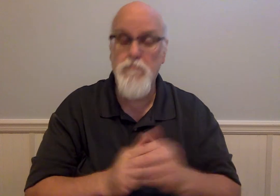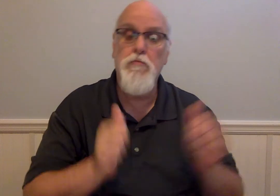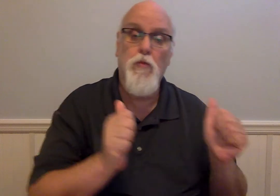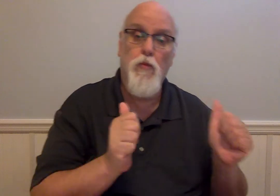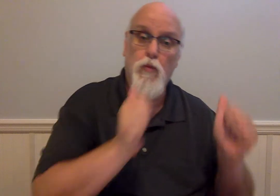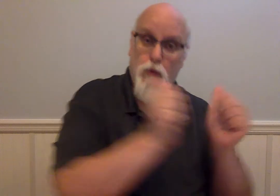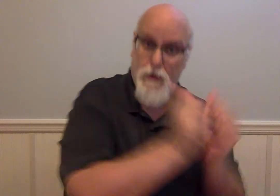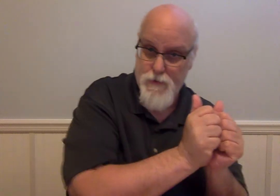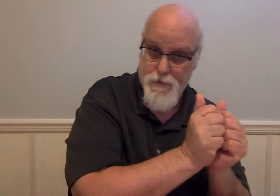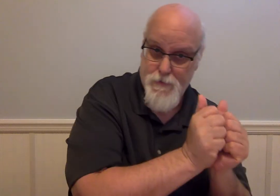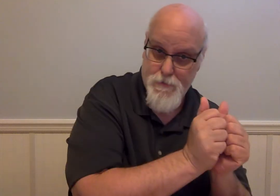is together.